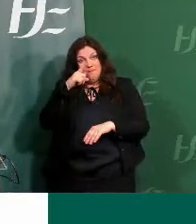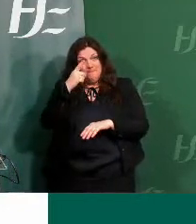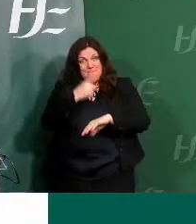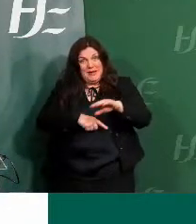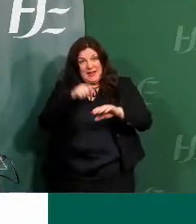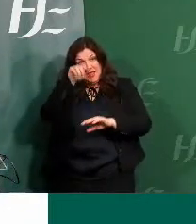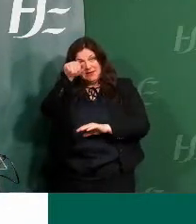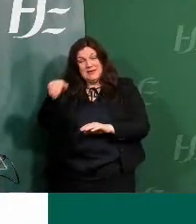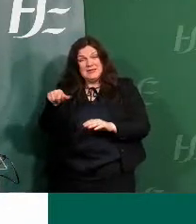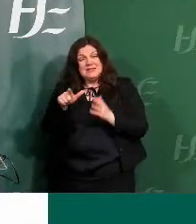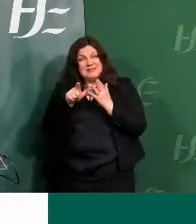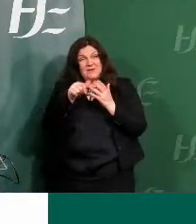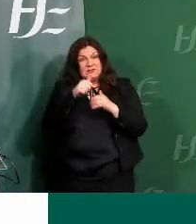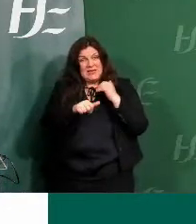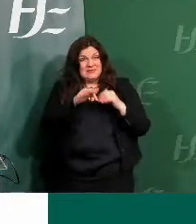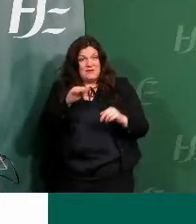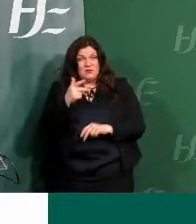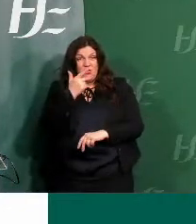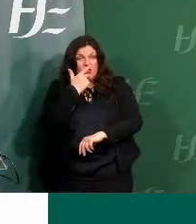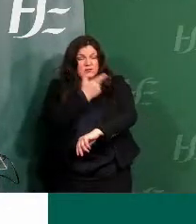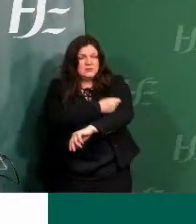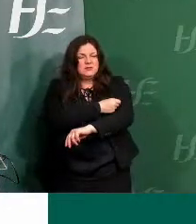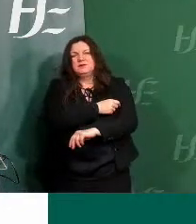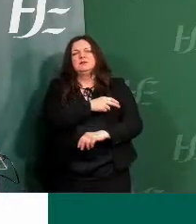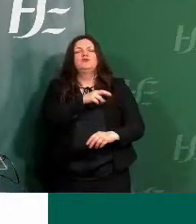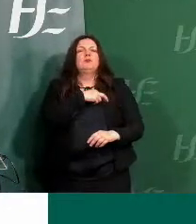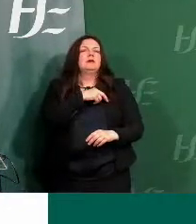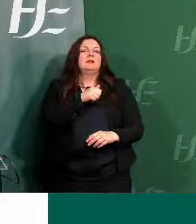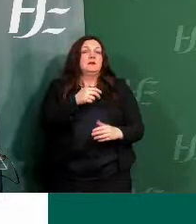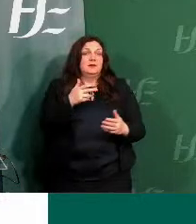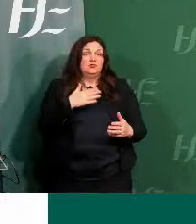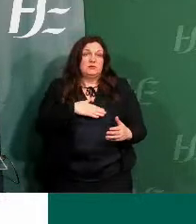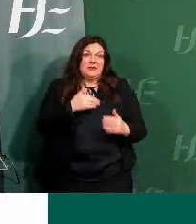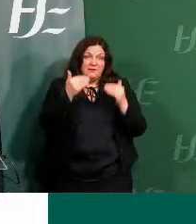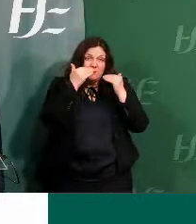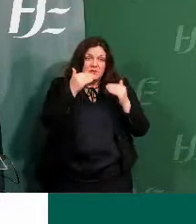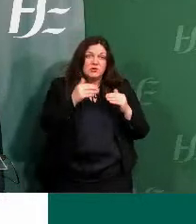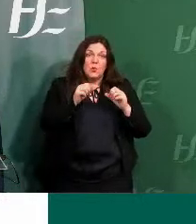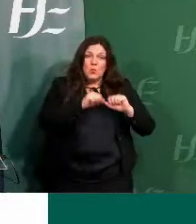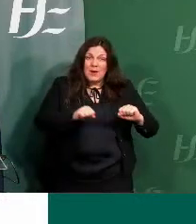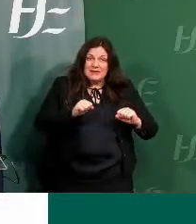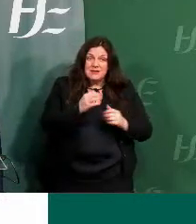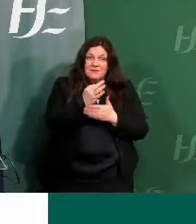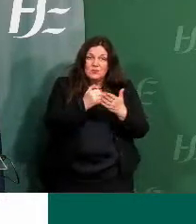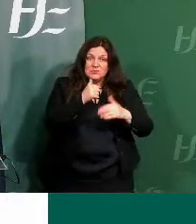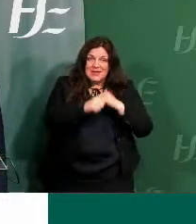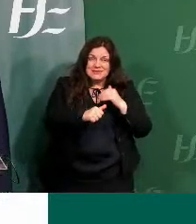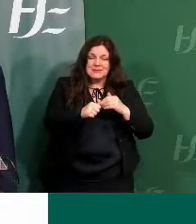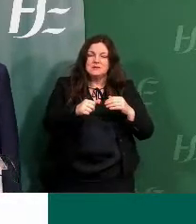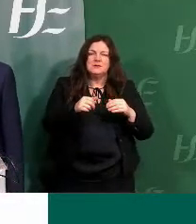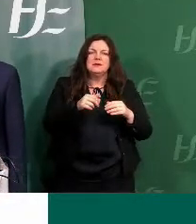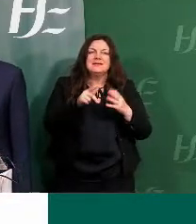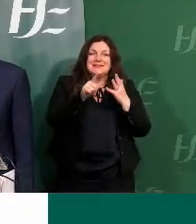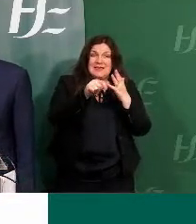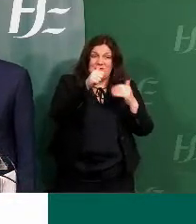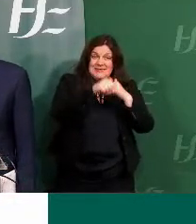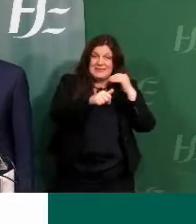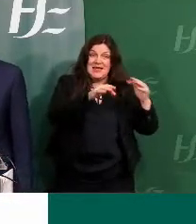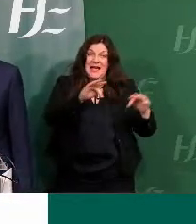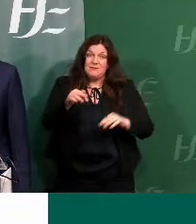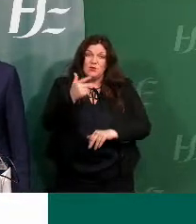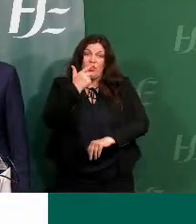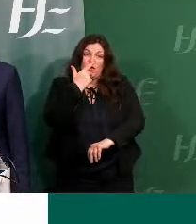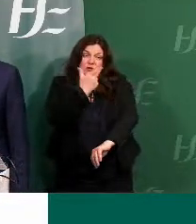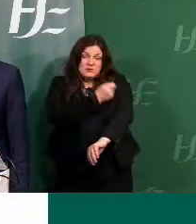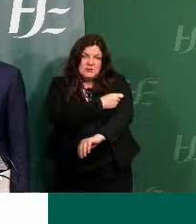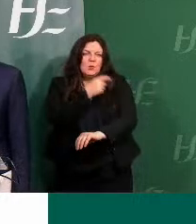that booster. Important to remember, just like that initial boost campaign, you must wait a number of days before it gives you protection. But 7 days after, we see